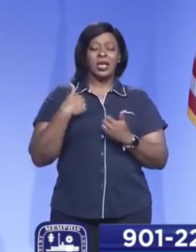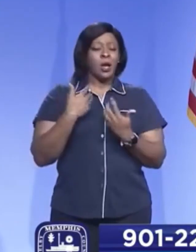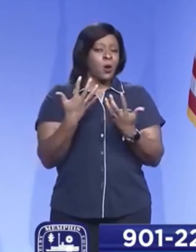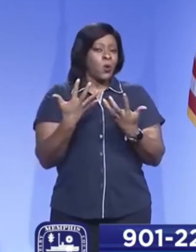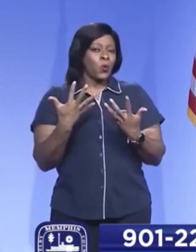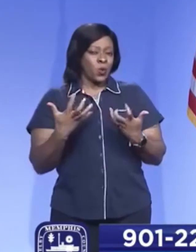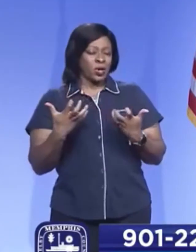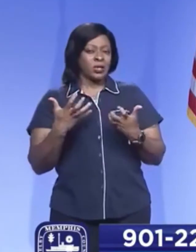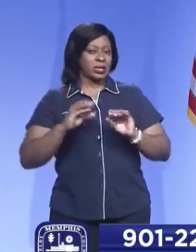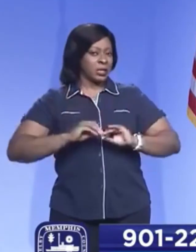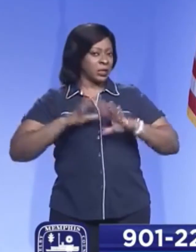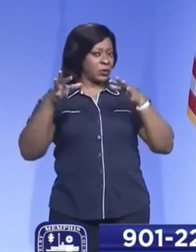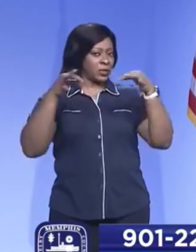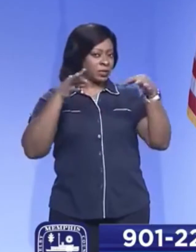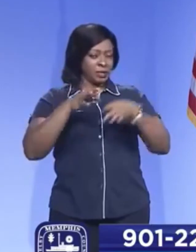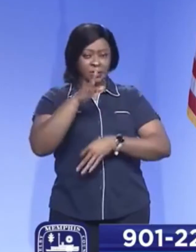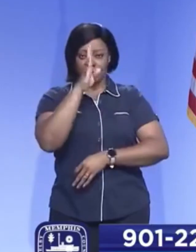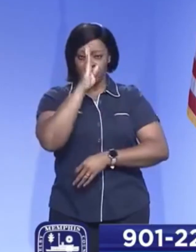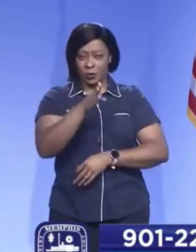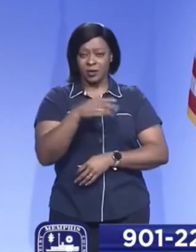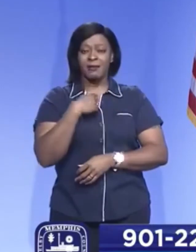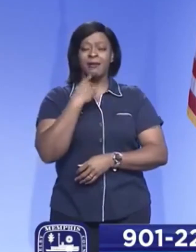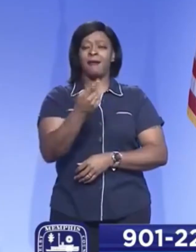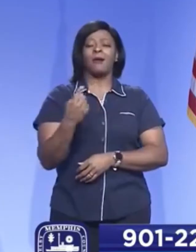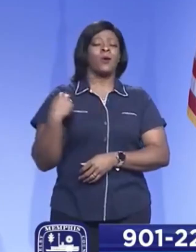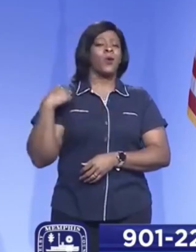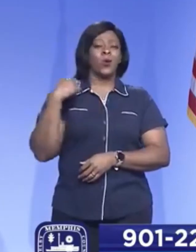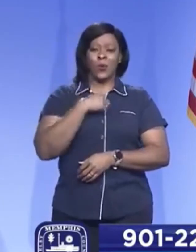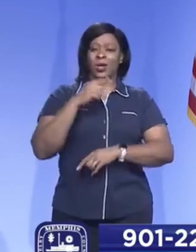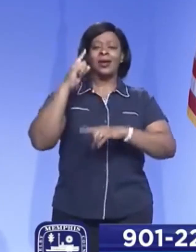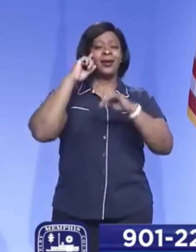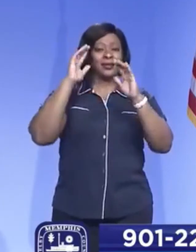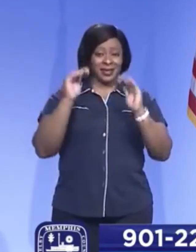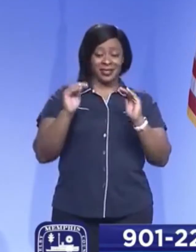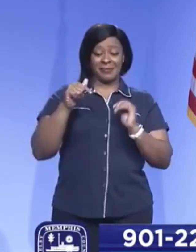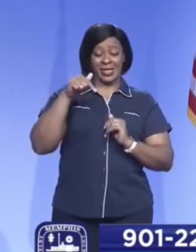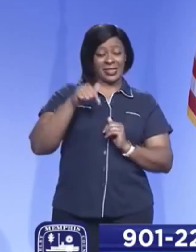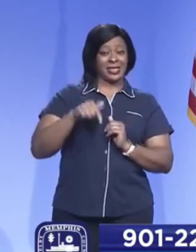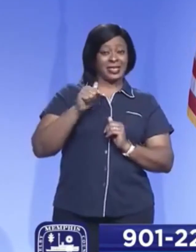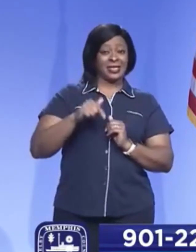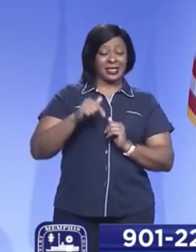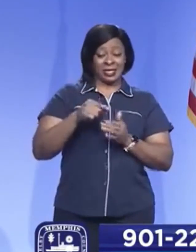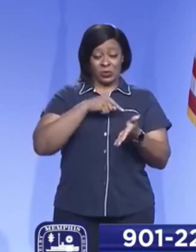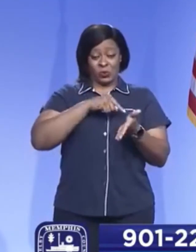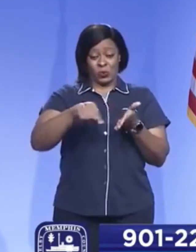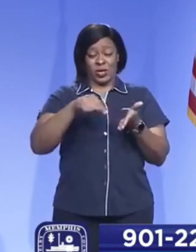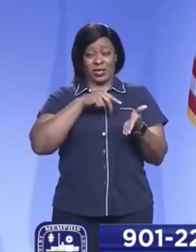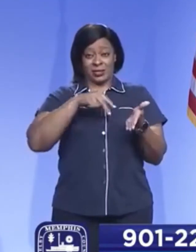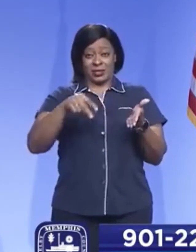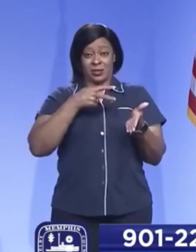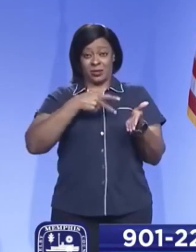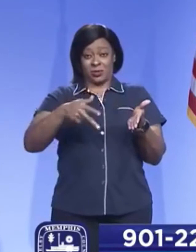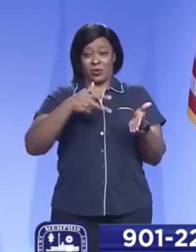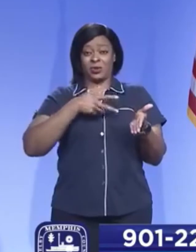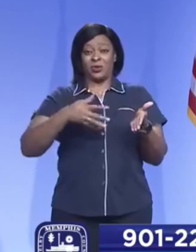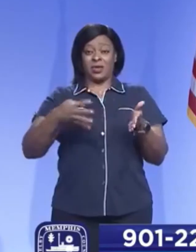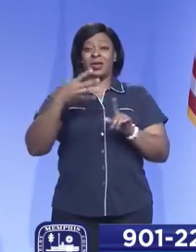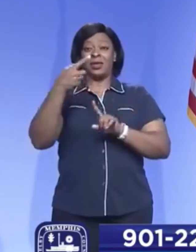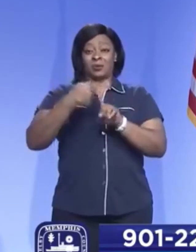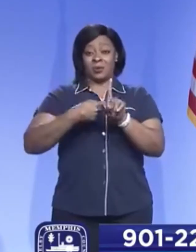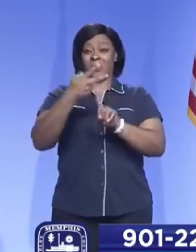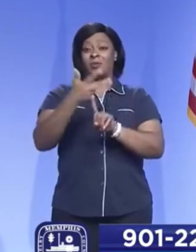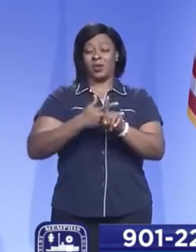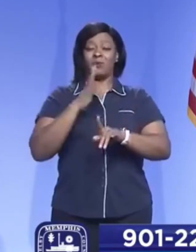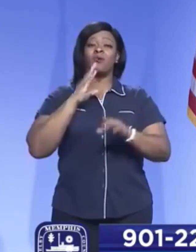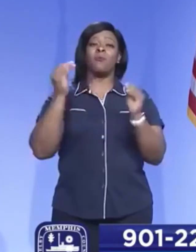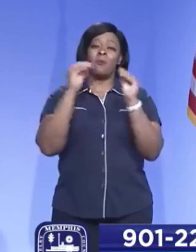be very clear and direct about that we do anticipate this upcoming weeks and months are going to be exceptionally